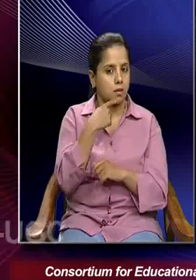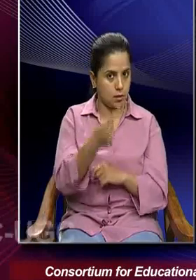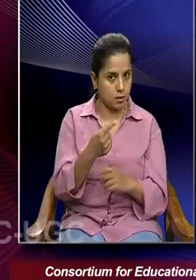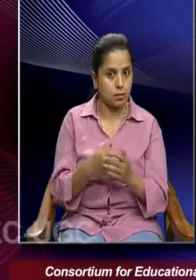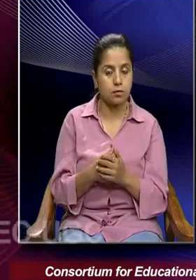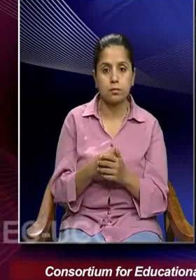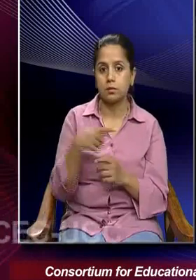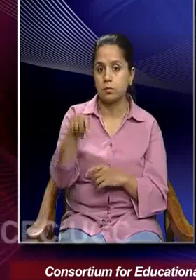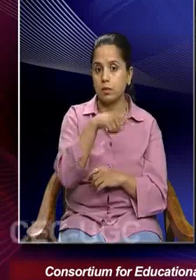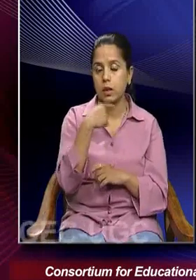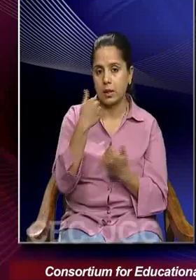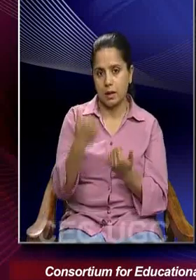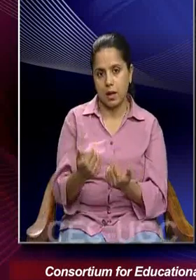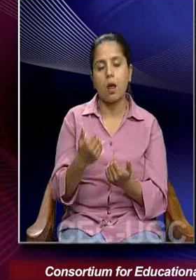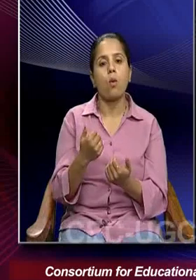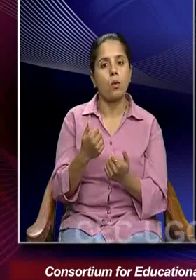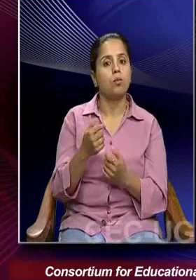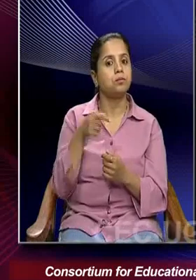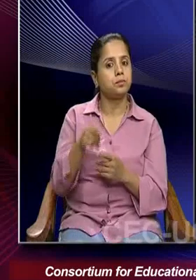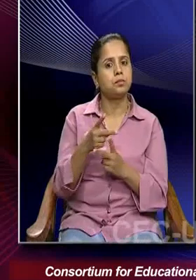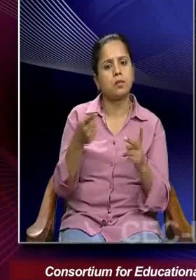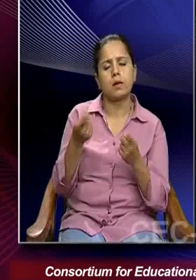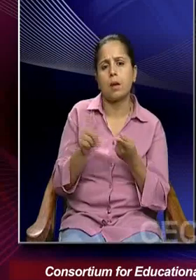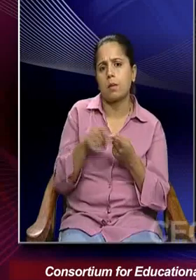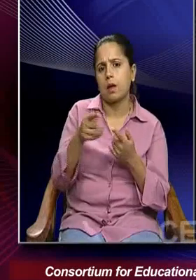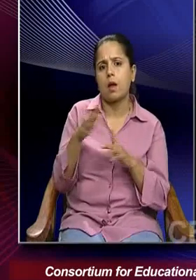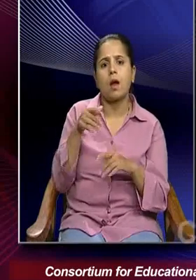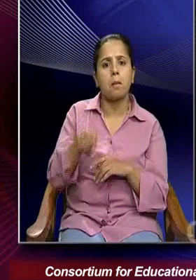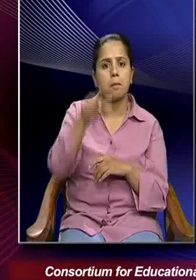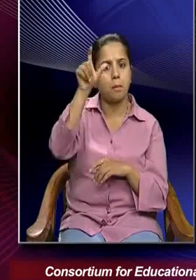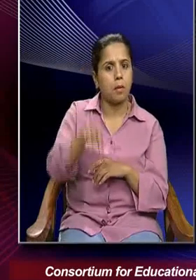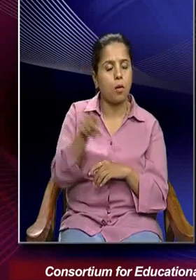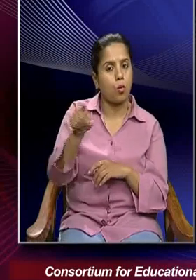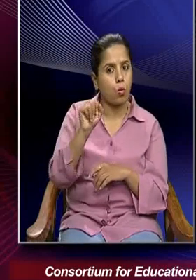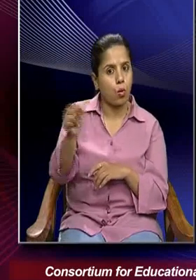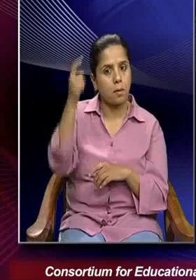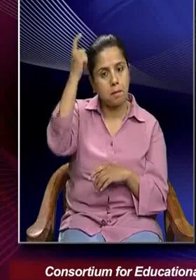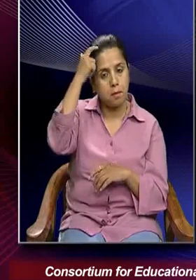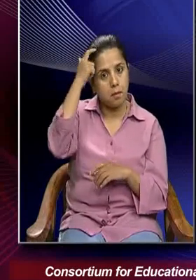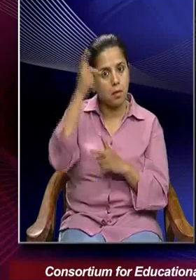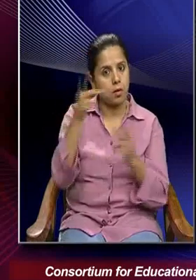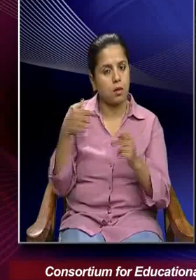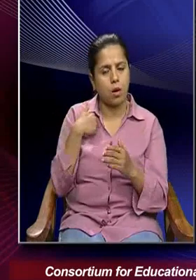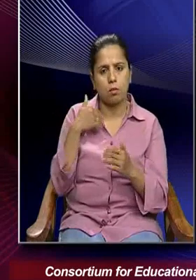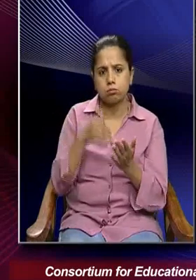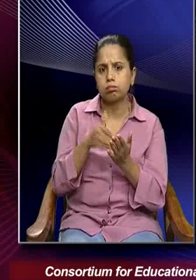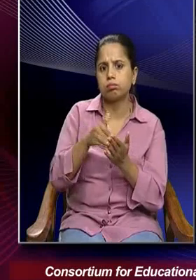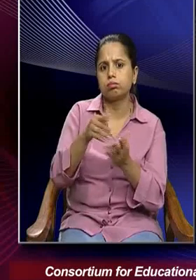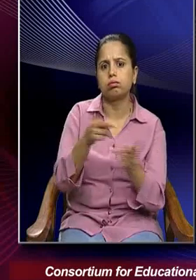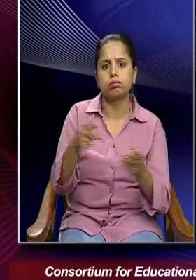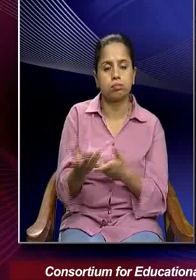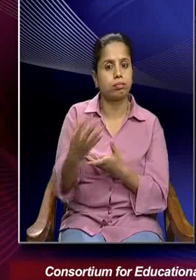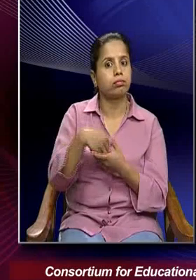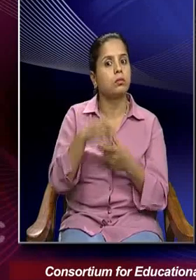Fine, so in this stage, the agent keeps his or her mind constantly